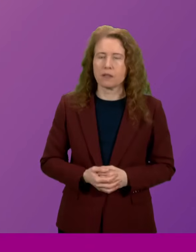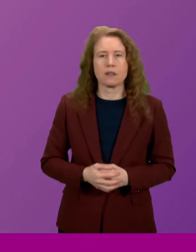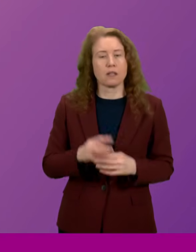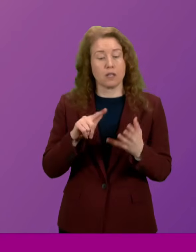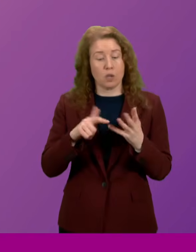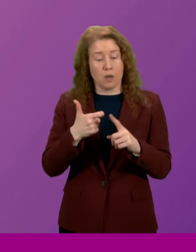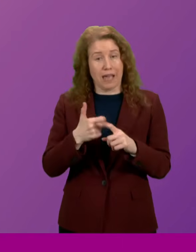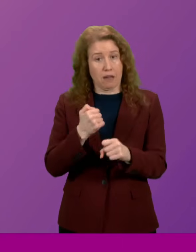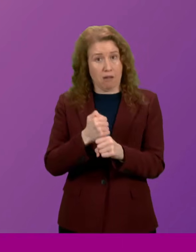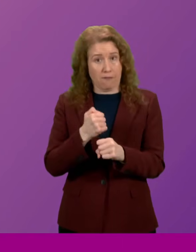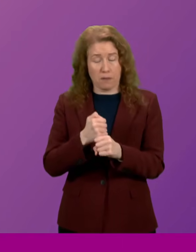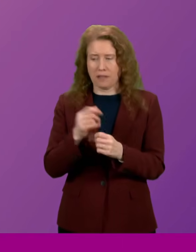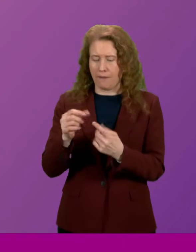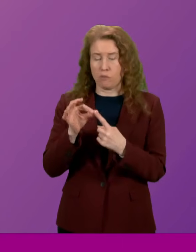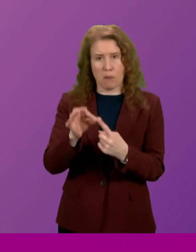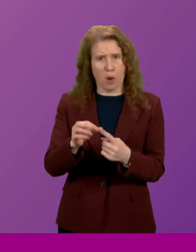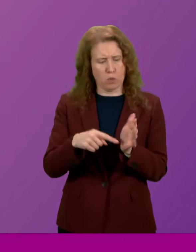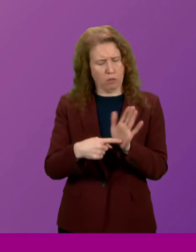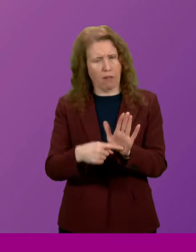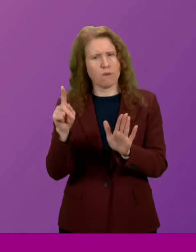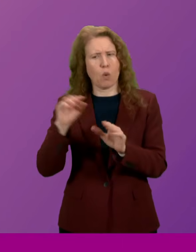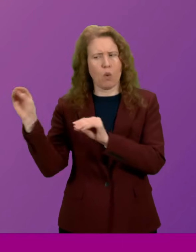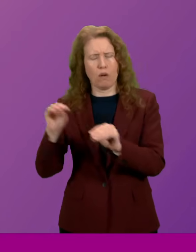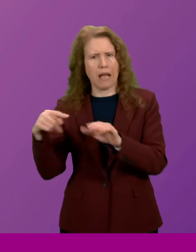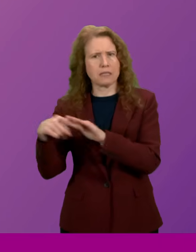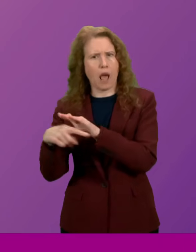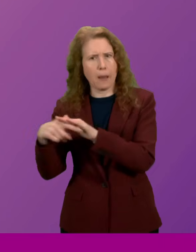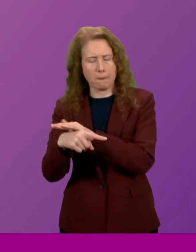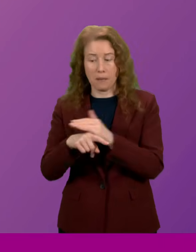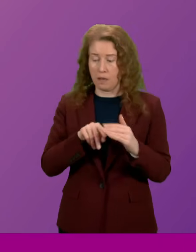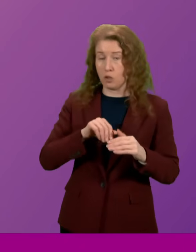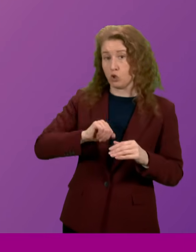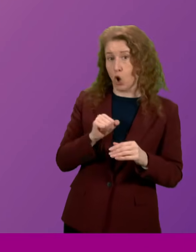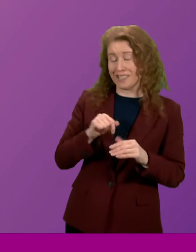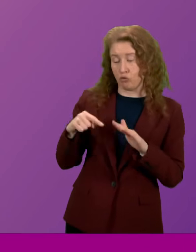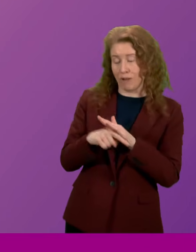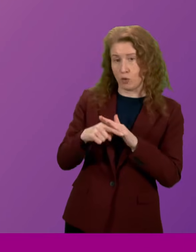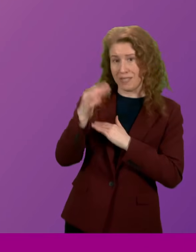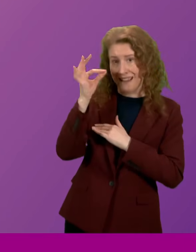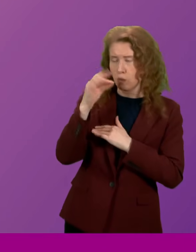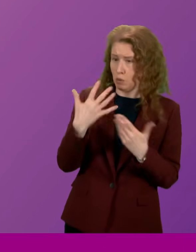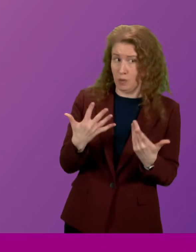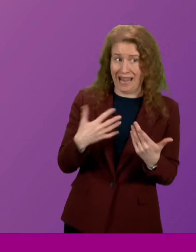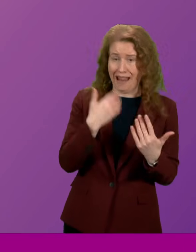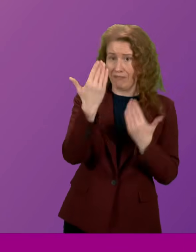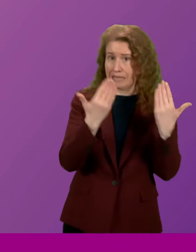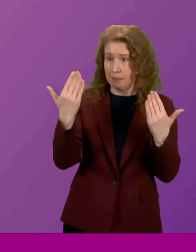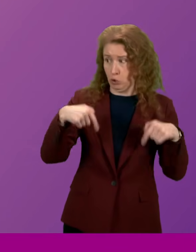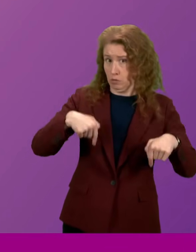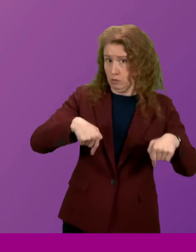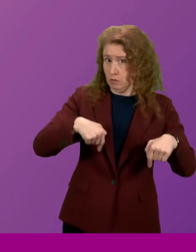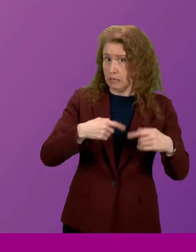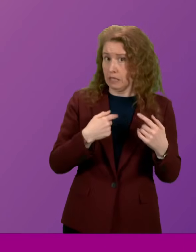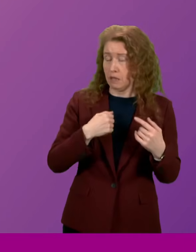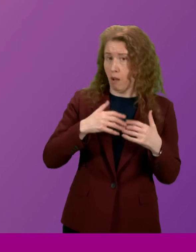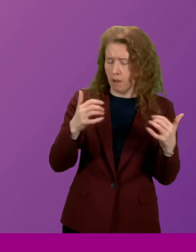UK Government's asylum proposals, the assessment of the Scottish Refugee Council, who are exhibiting in Parliament this week, is